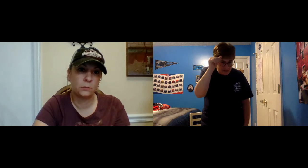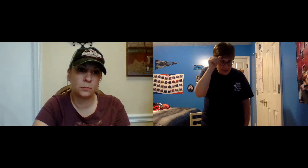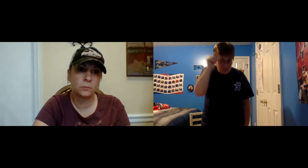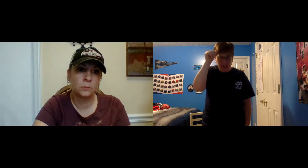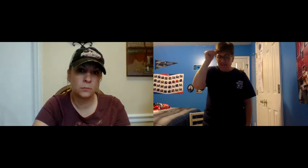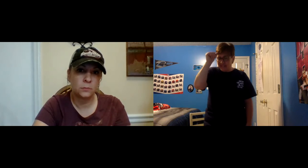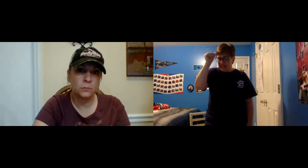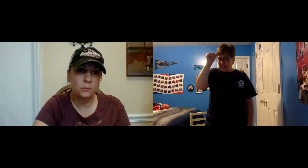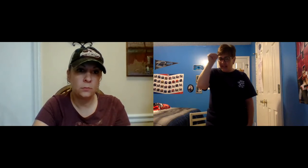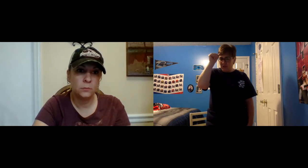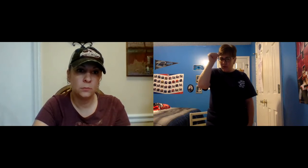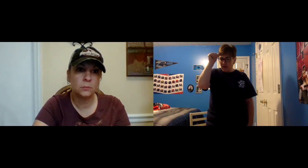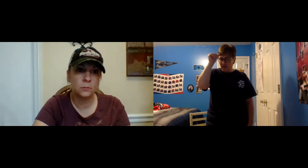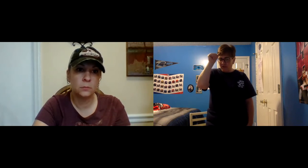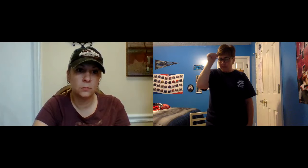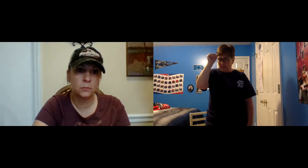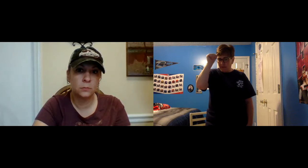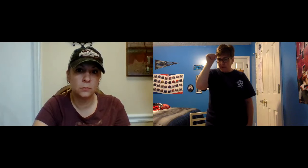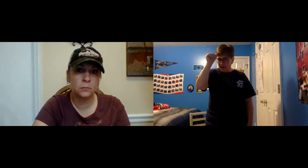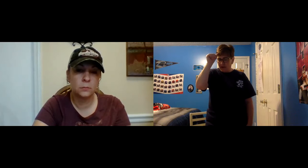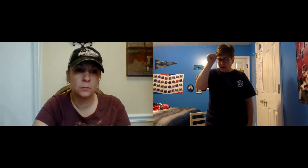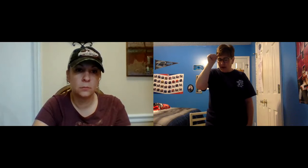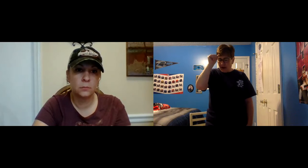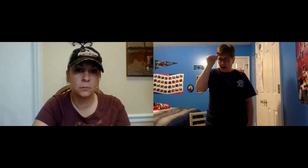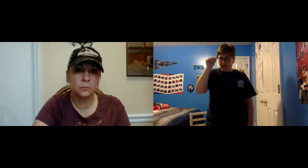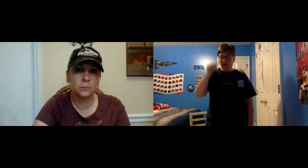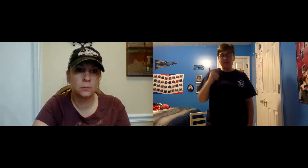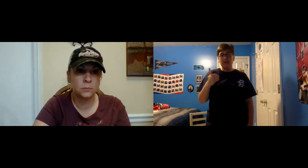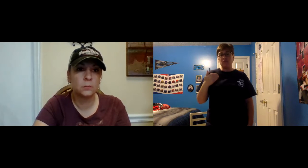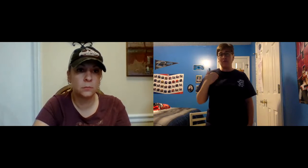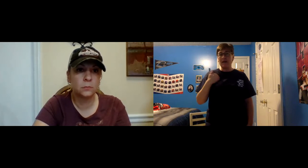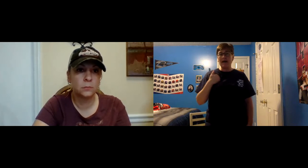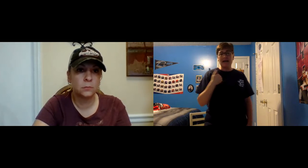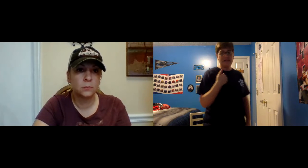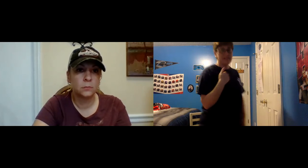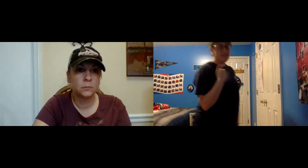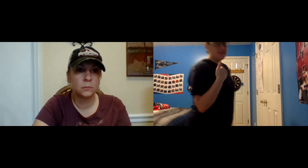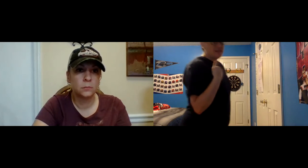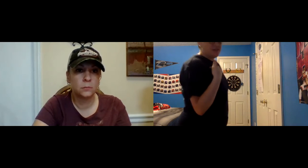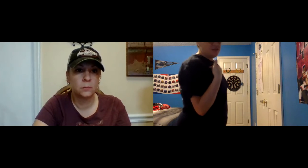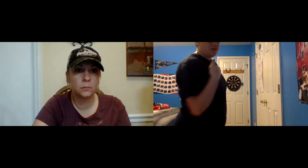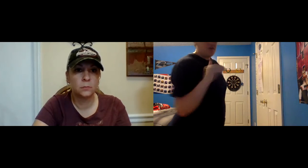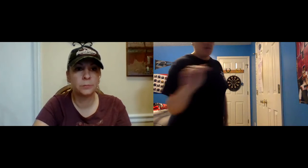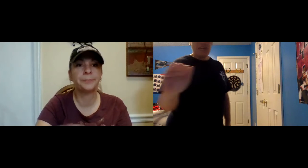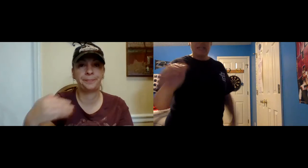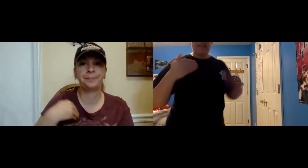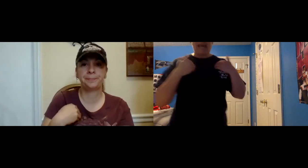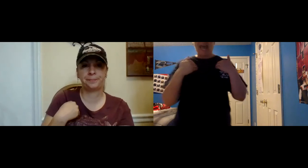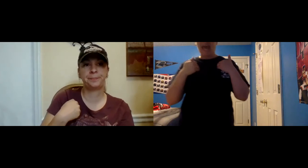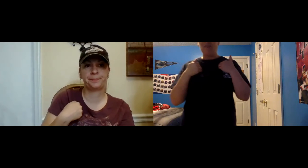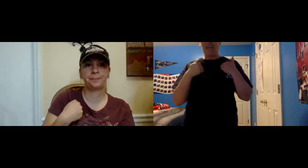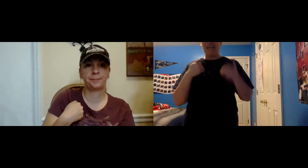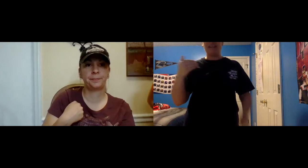tapping. I've seen that as well for remember. And then remind, you're taking